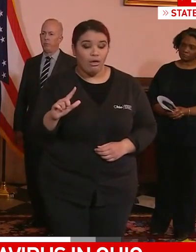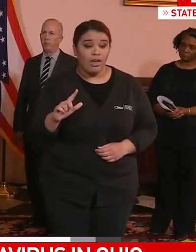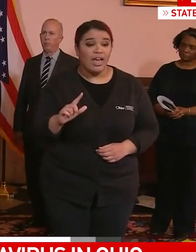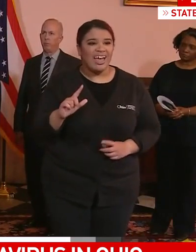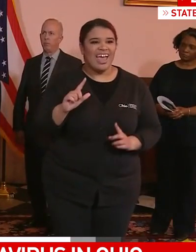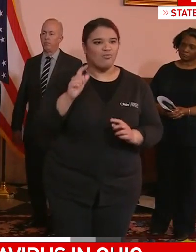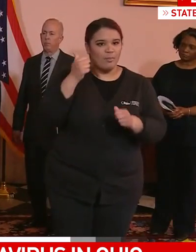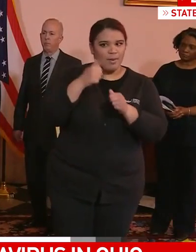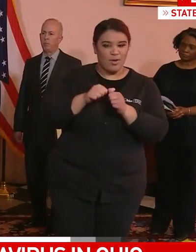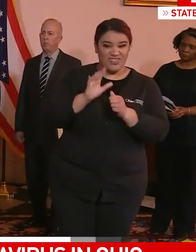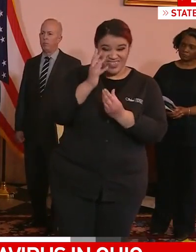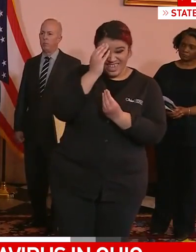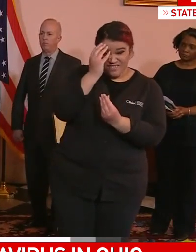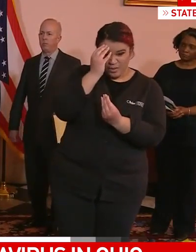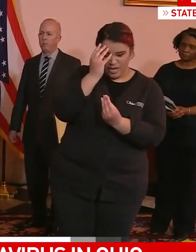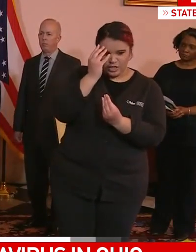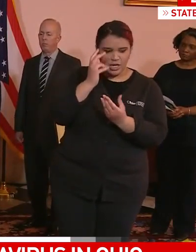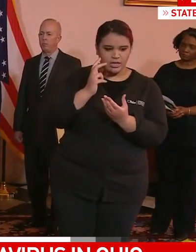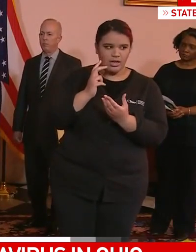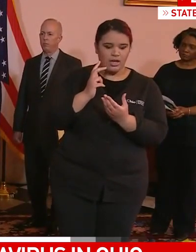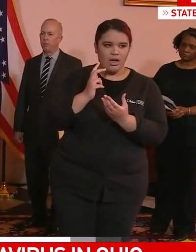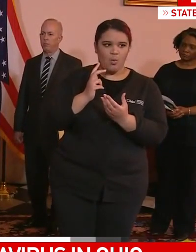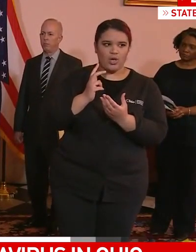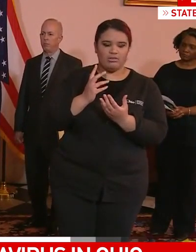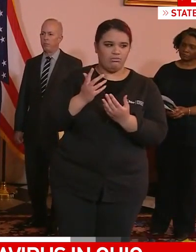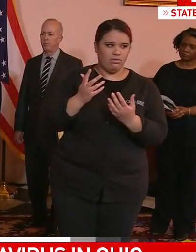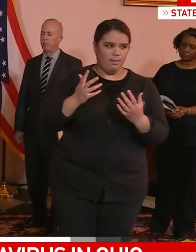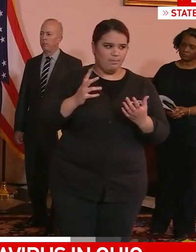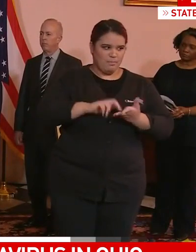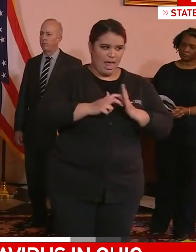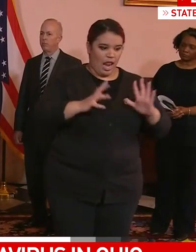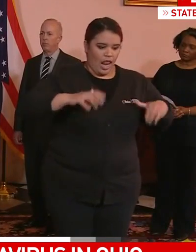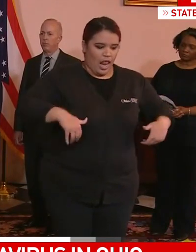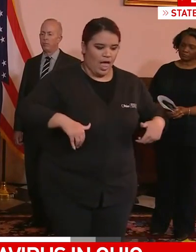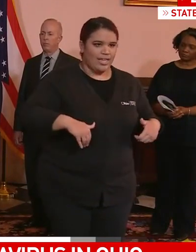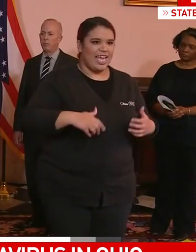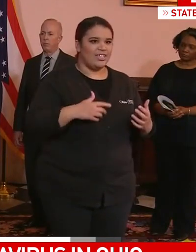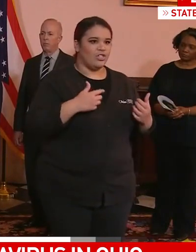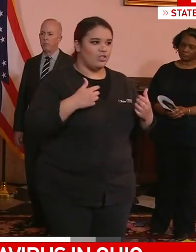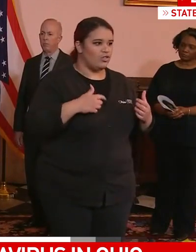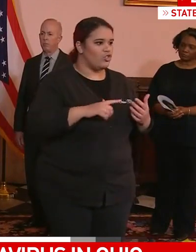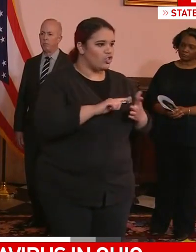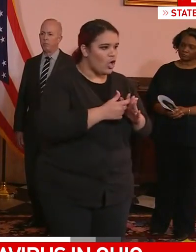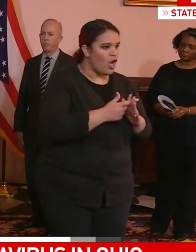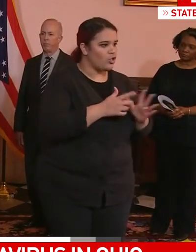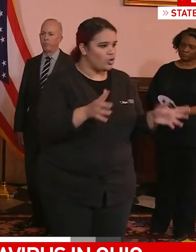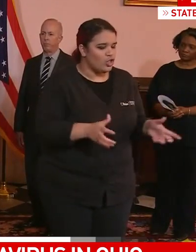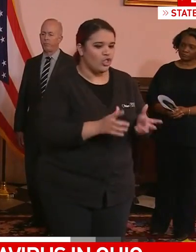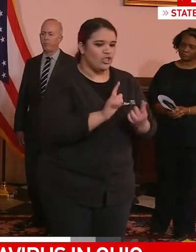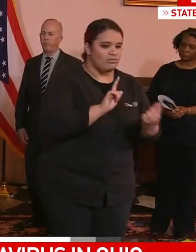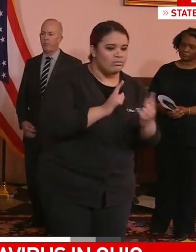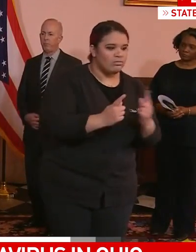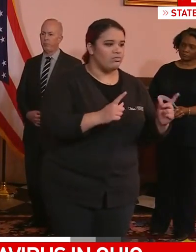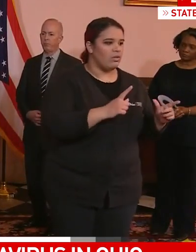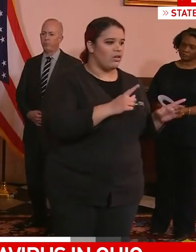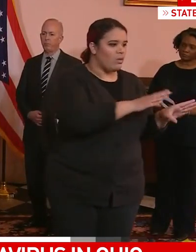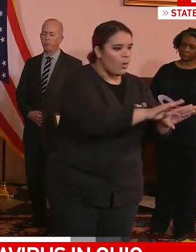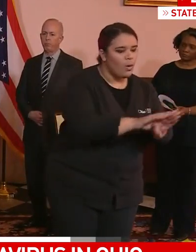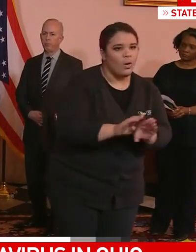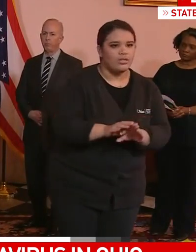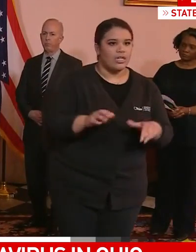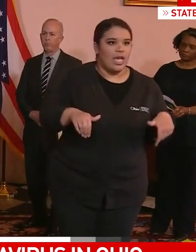quickly. And what you'll see is that peak, you can see the peak starting to spread a little bit. We will slow it down. There's